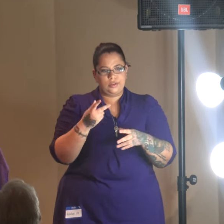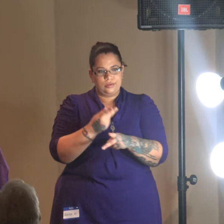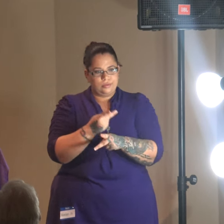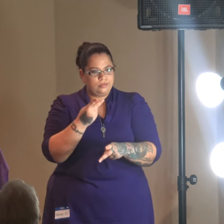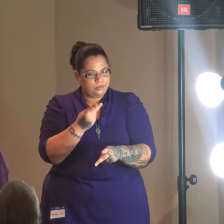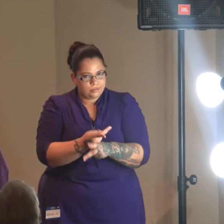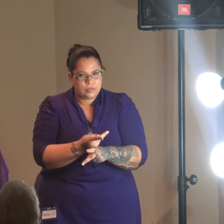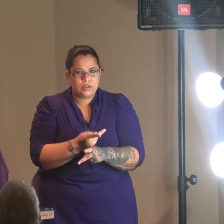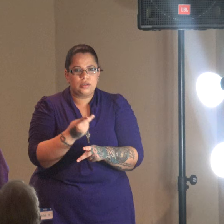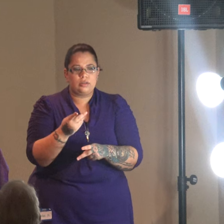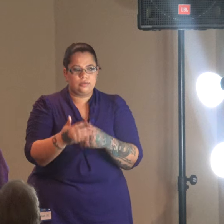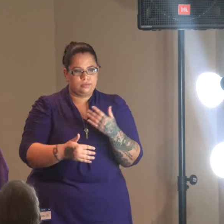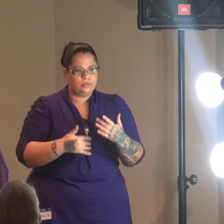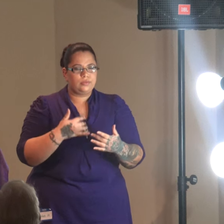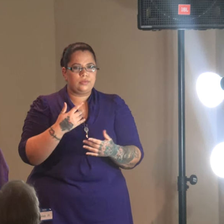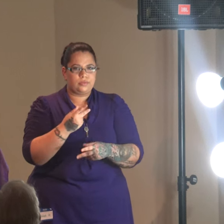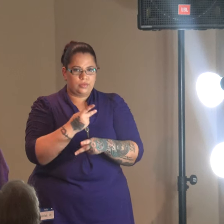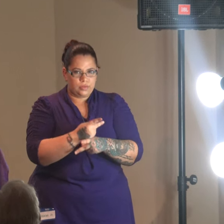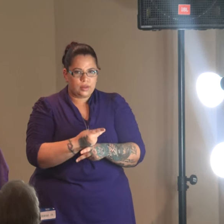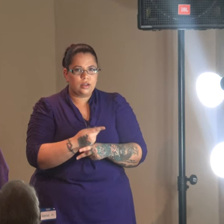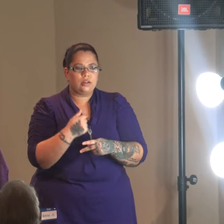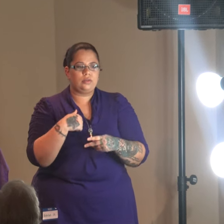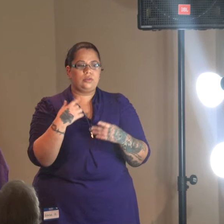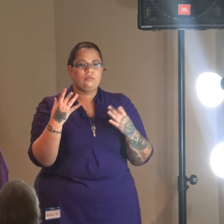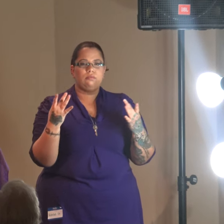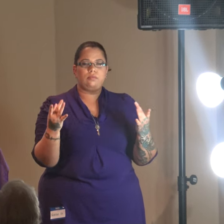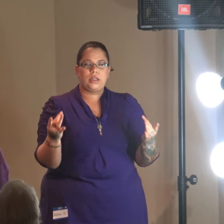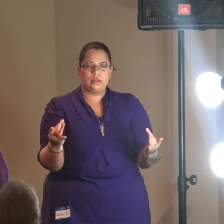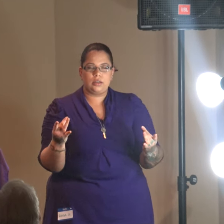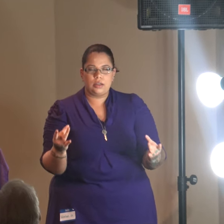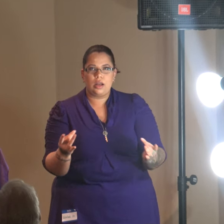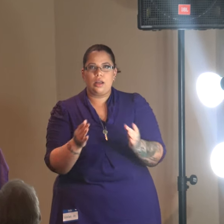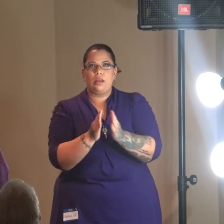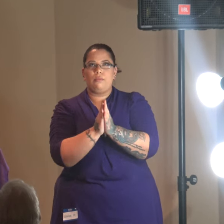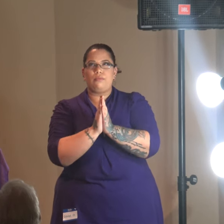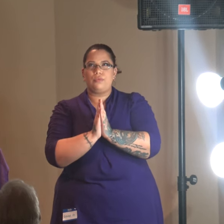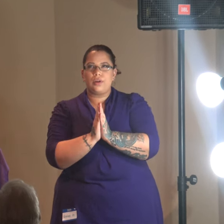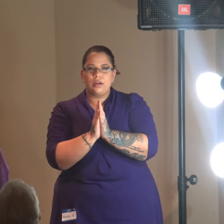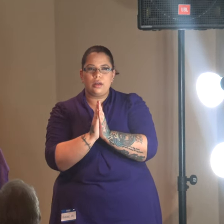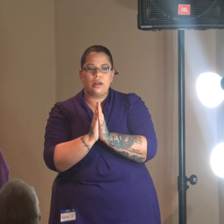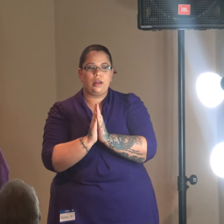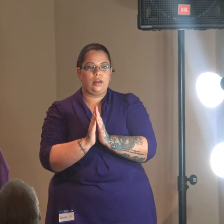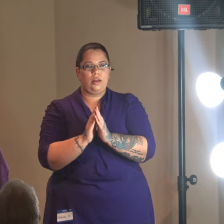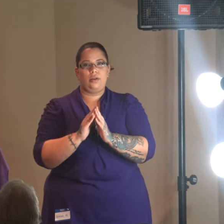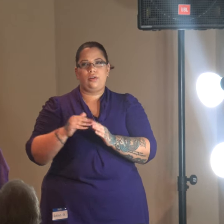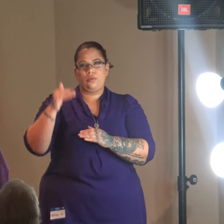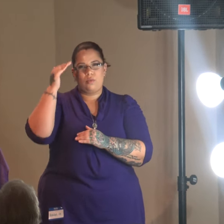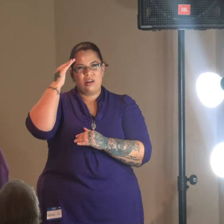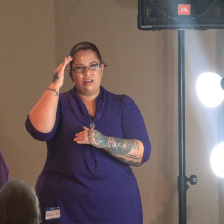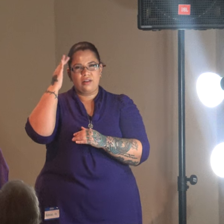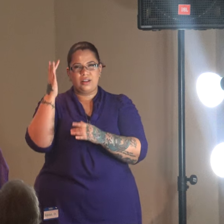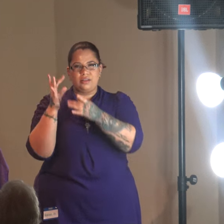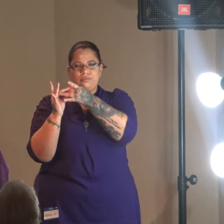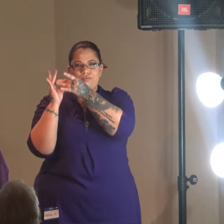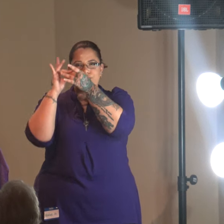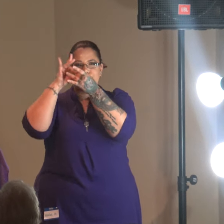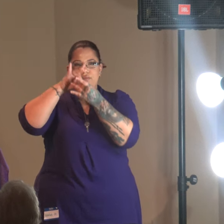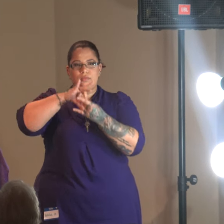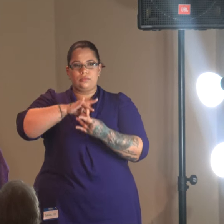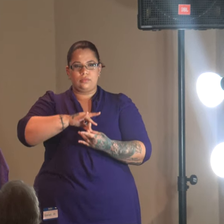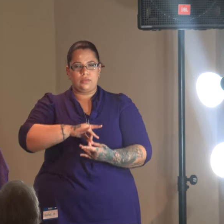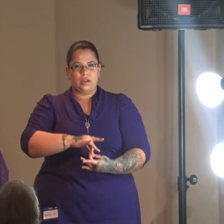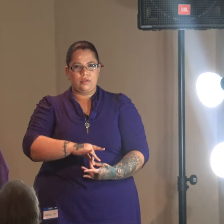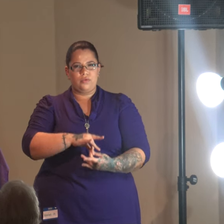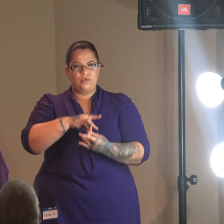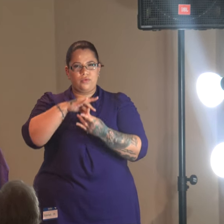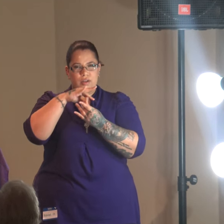pray and you sit in stillness. You do meditation and you align your awareness, you align your thoughts, you align